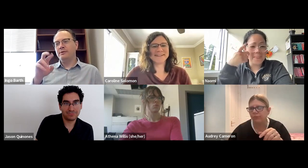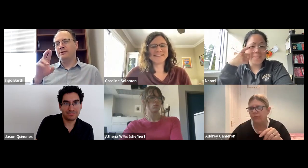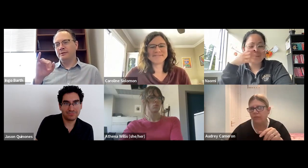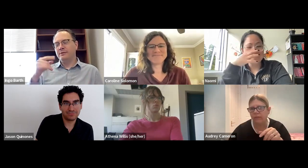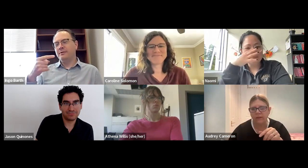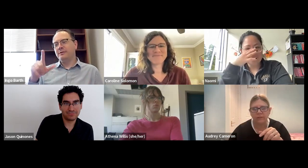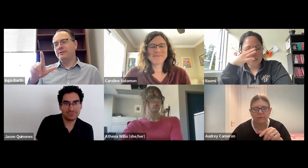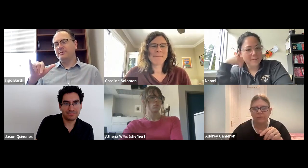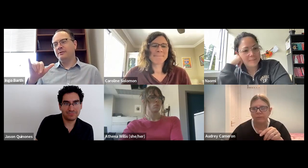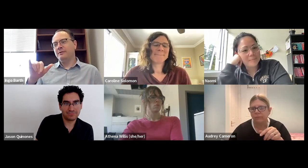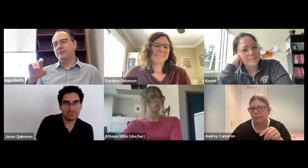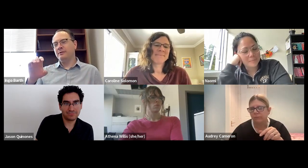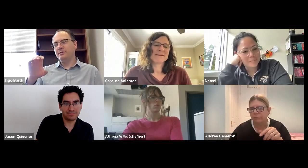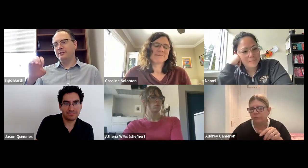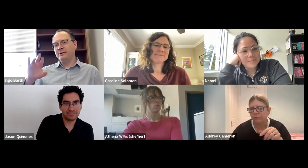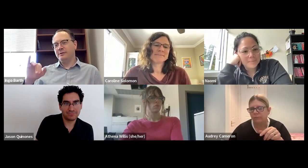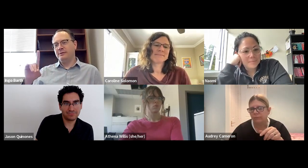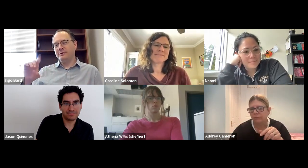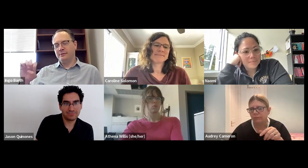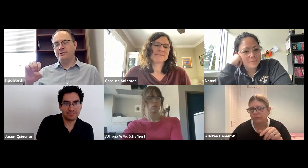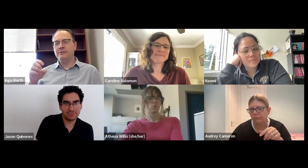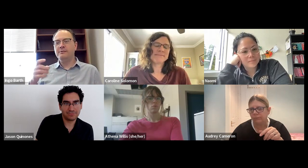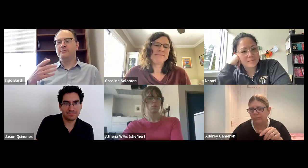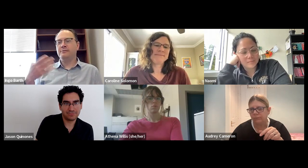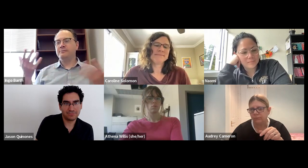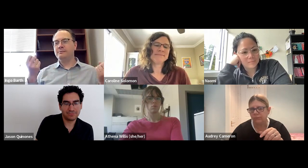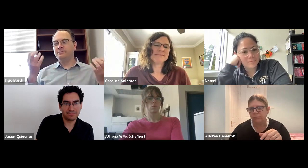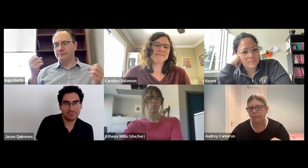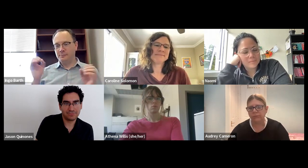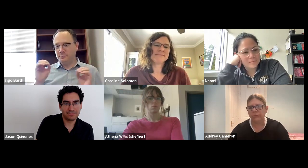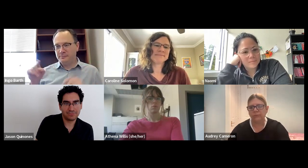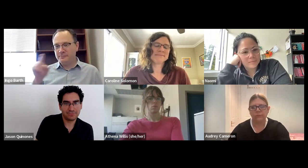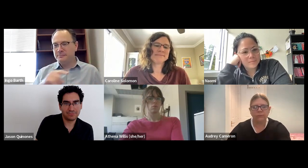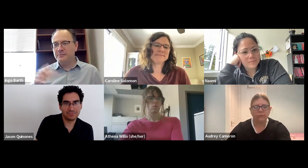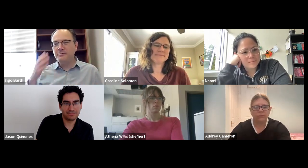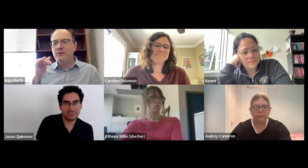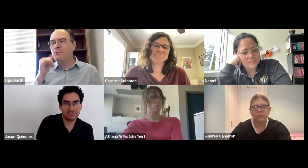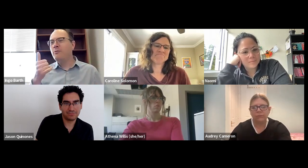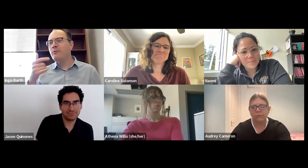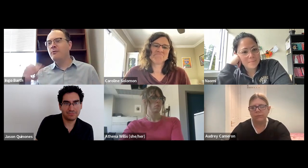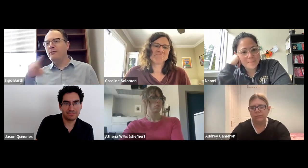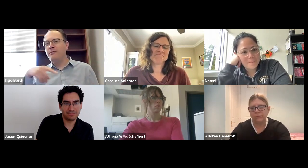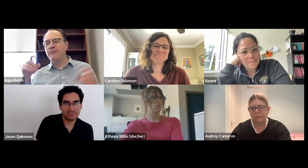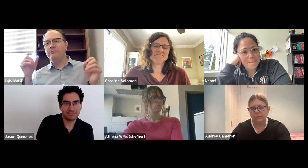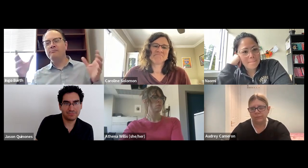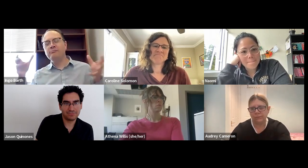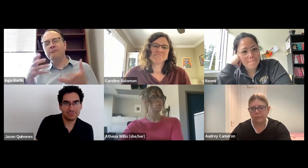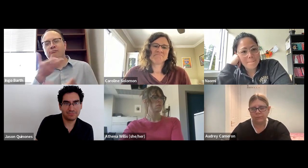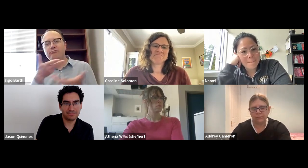Not really. I sort of make one up. All right. You're making one up with the three fingers, but no one has a go-to sign for